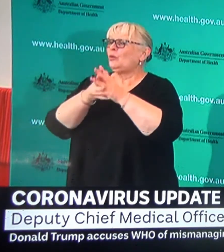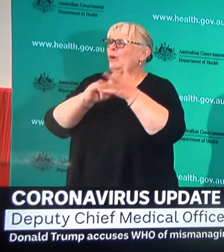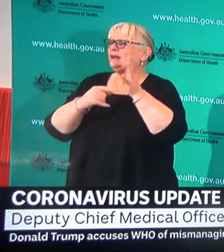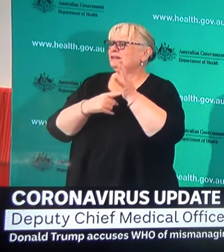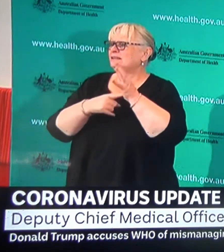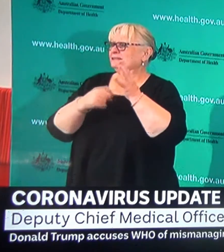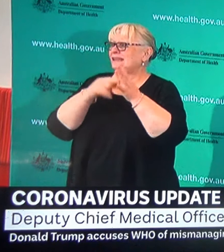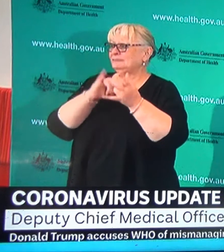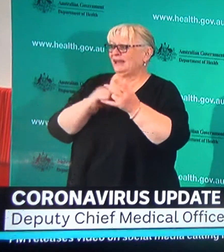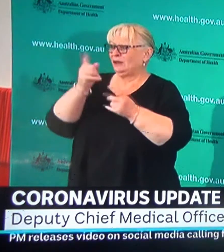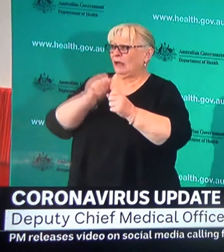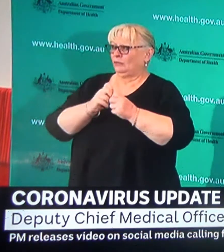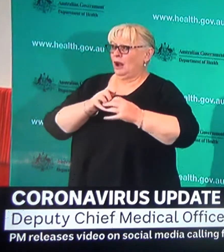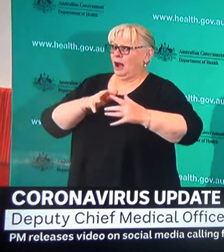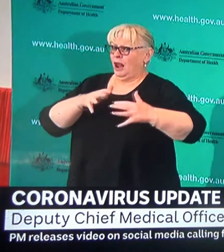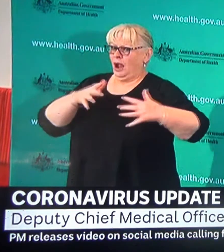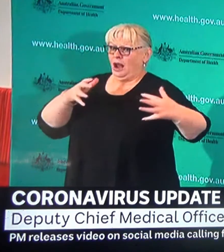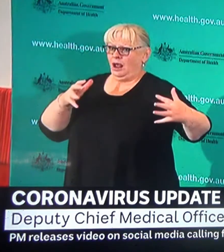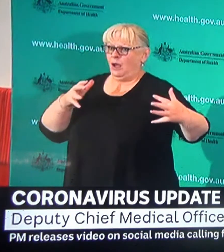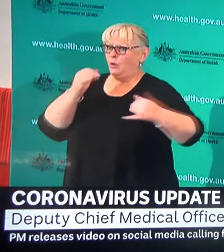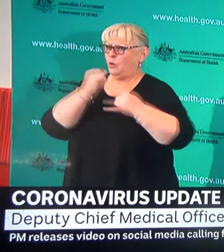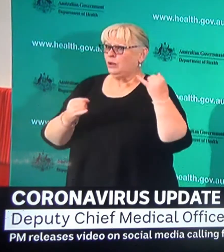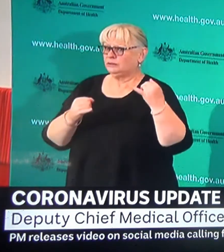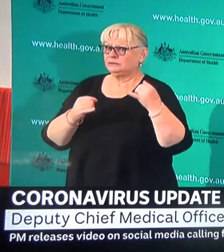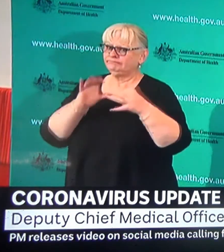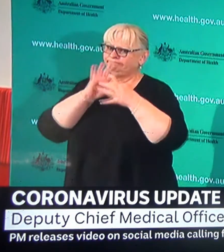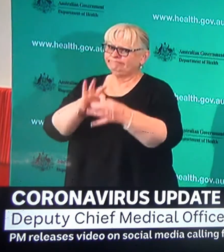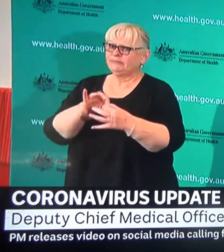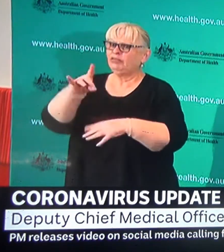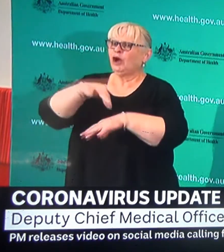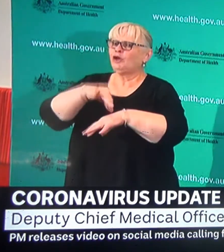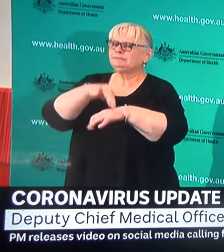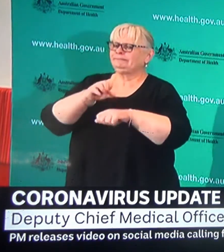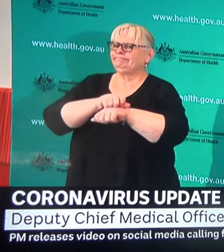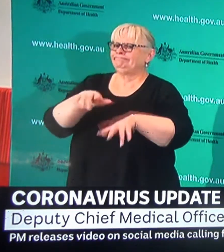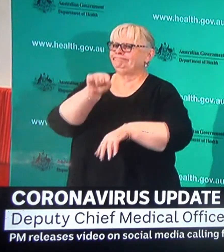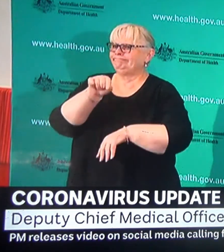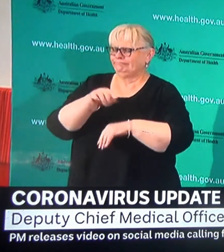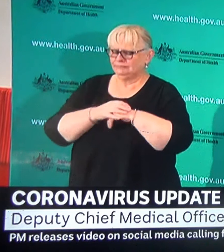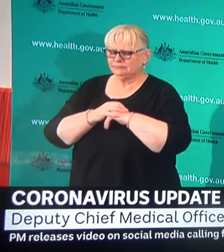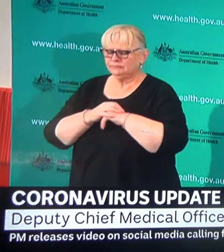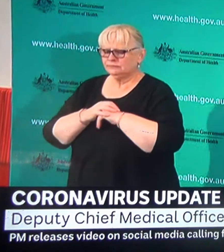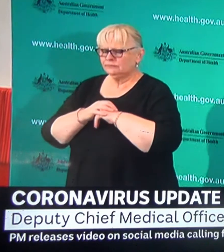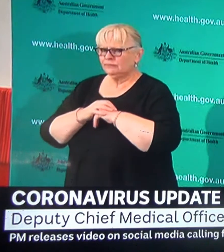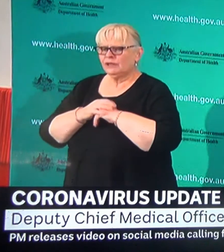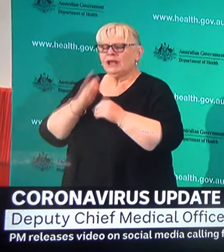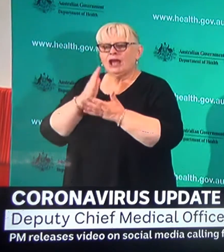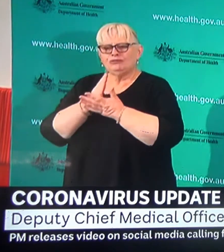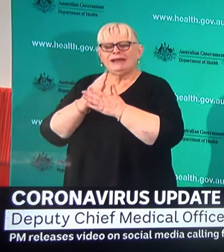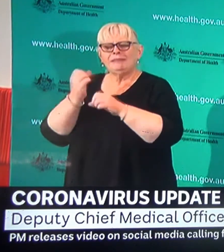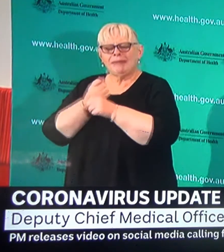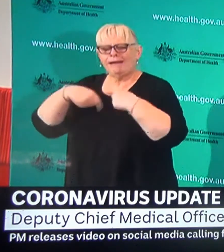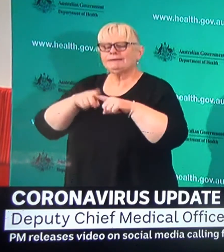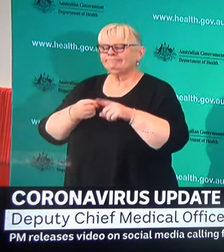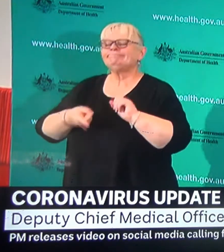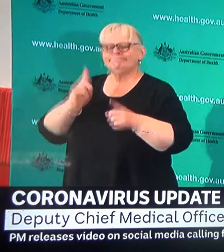Tasmania where the case numbers are increasing related to the hospital outbreaks there. And it is a sobering